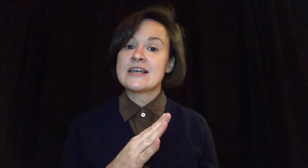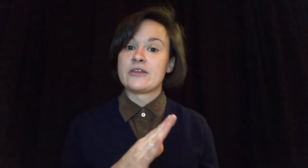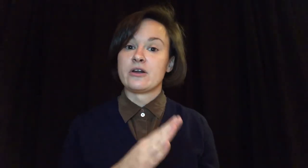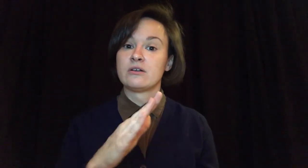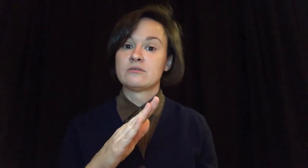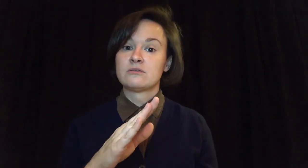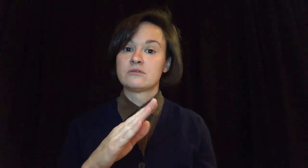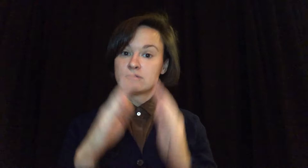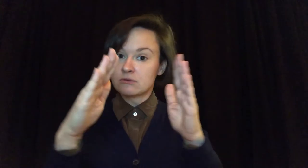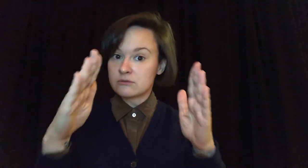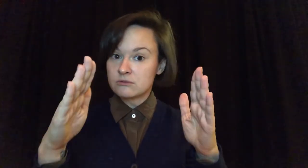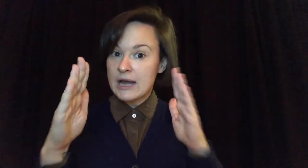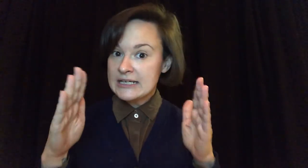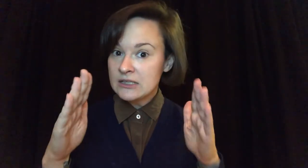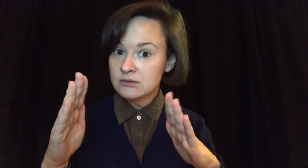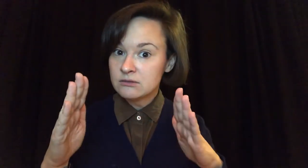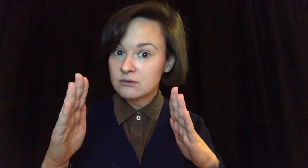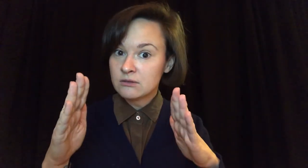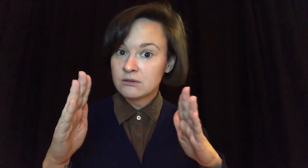together. Ready?